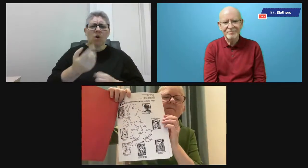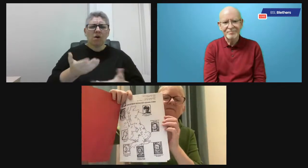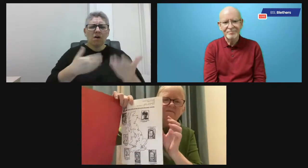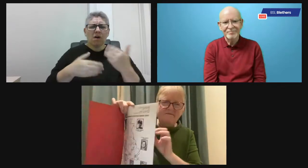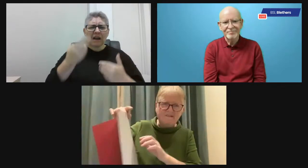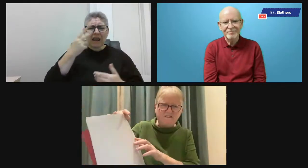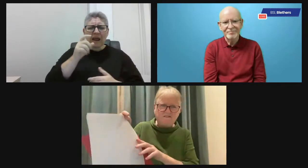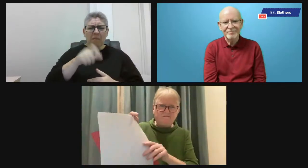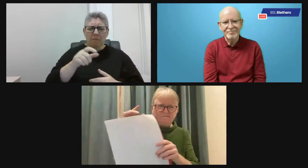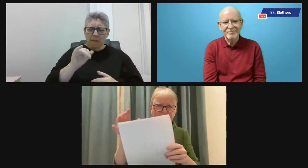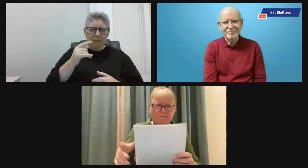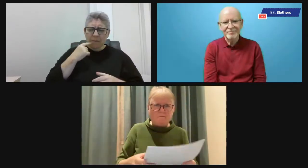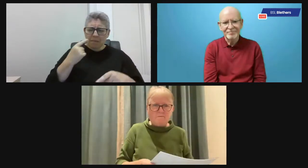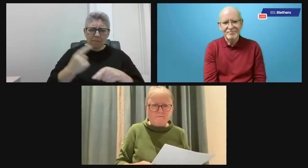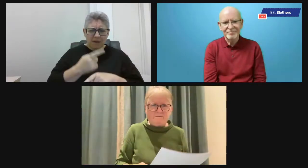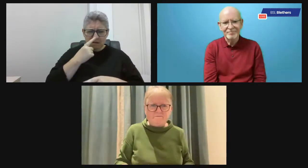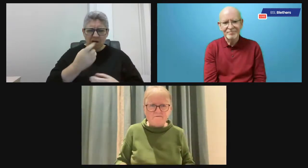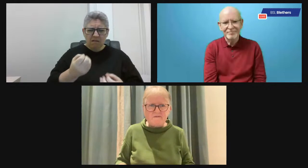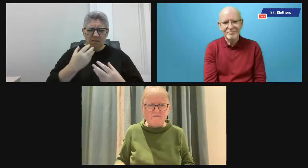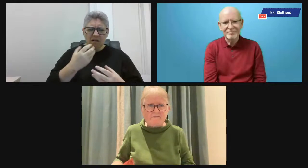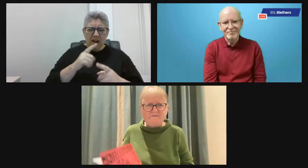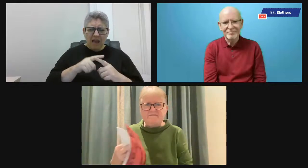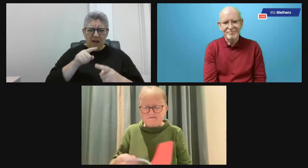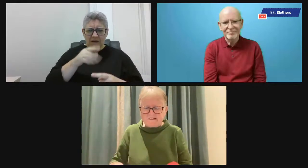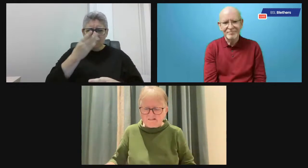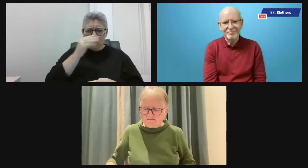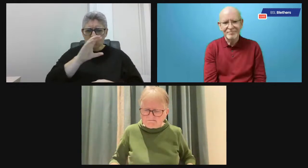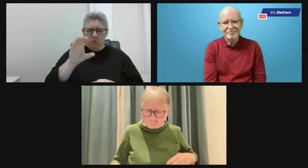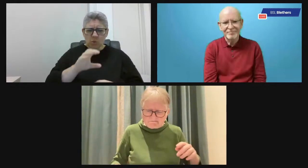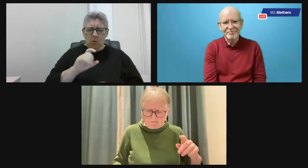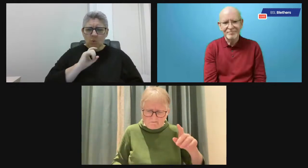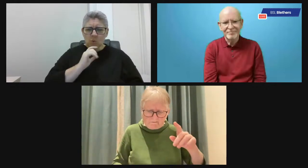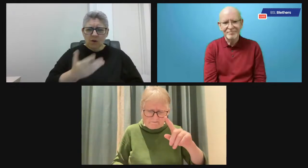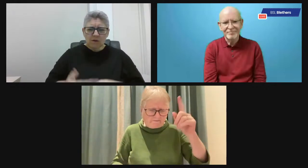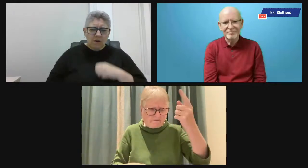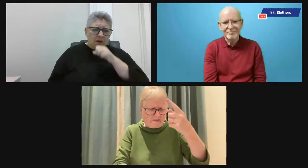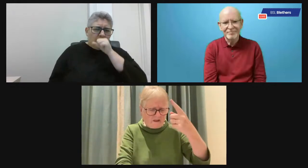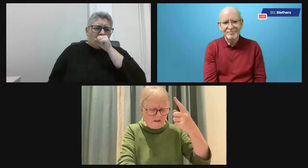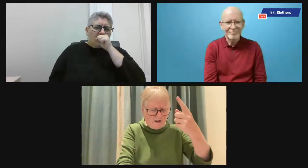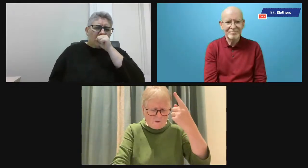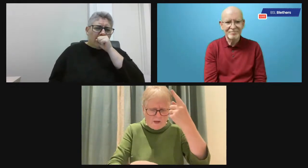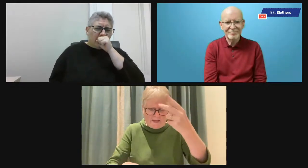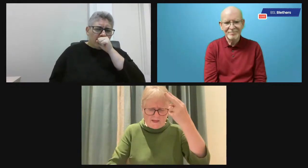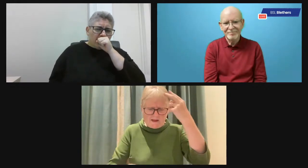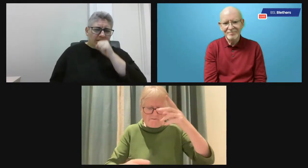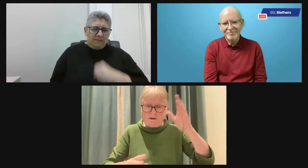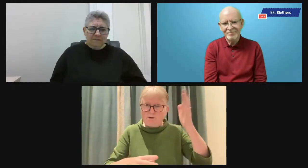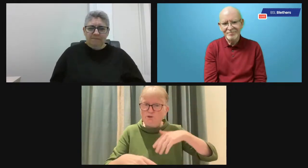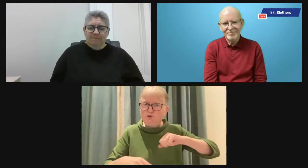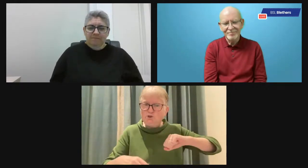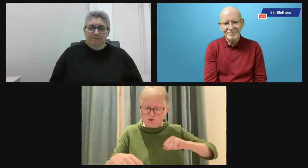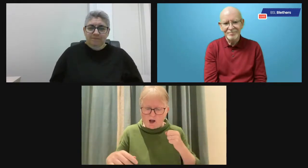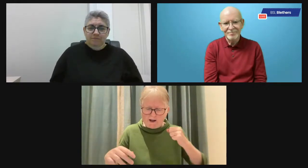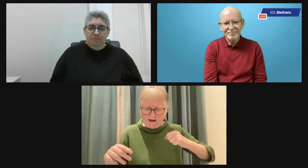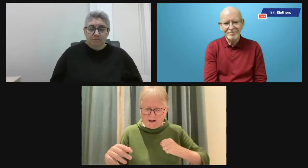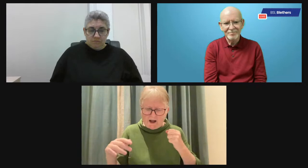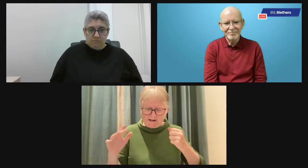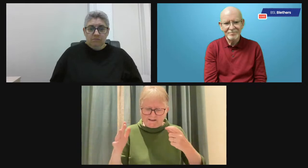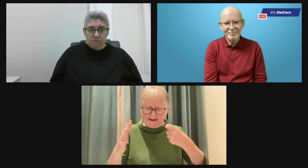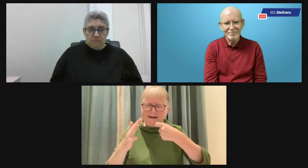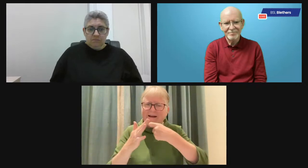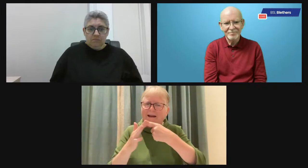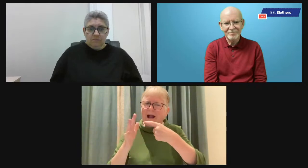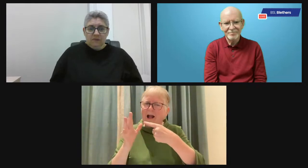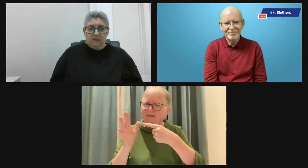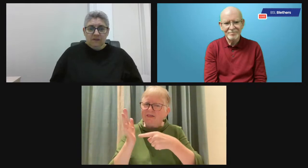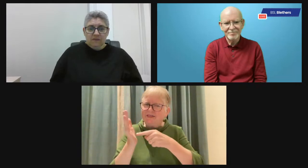you. Can you tell us a wee bit about those people? Oh yeah, of course. Yes. So we have